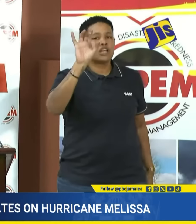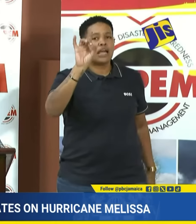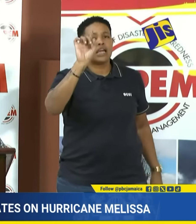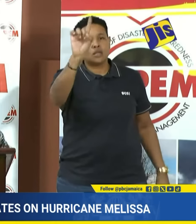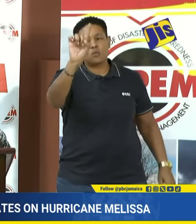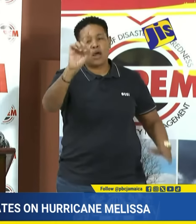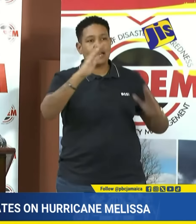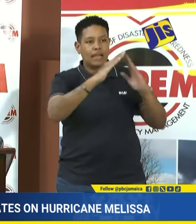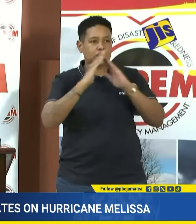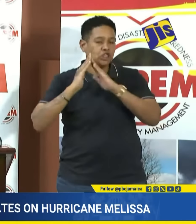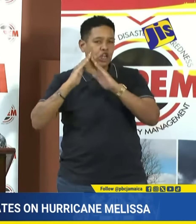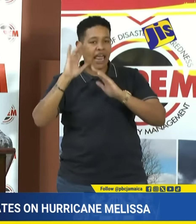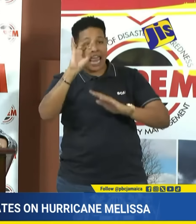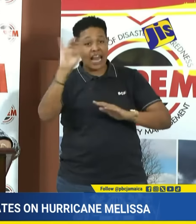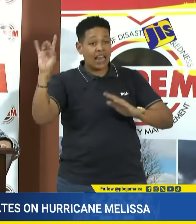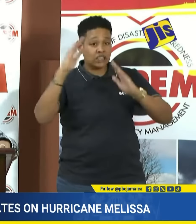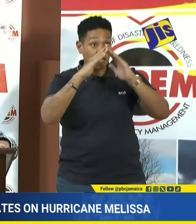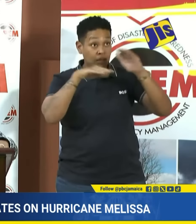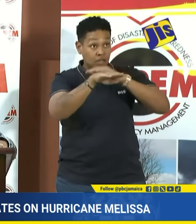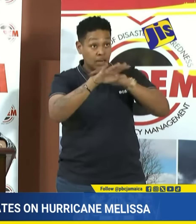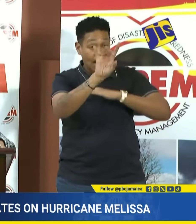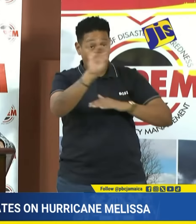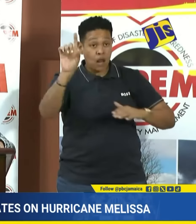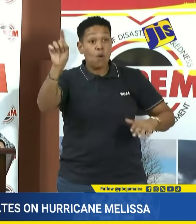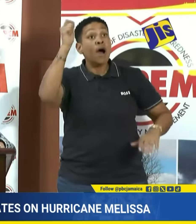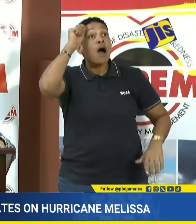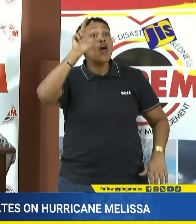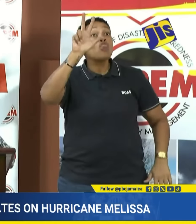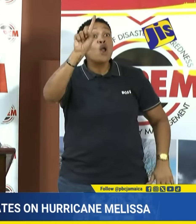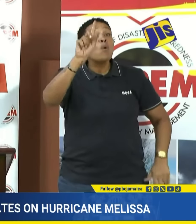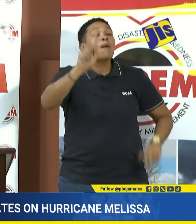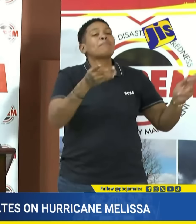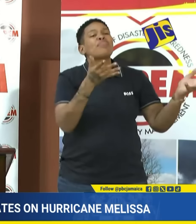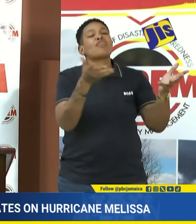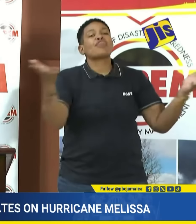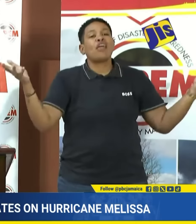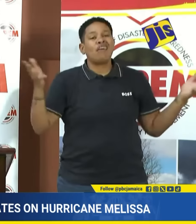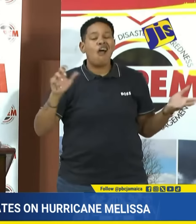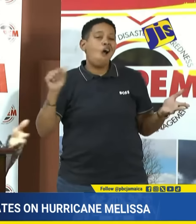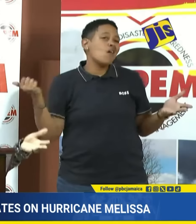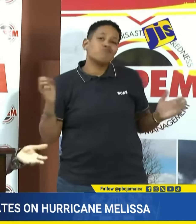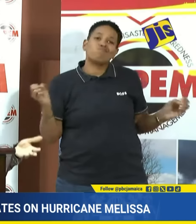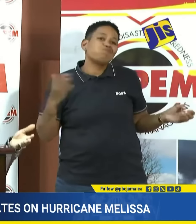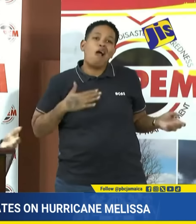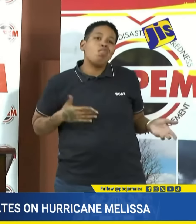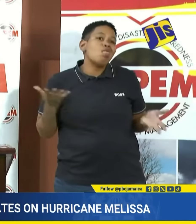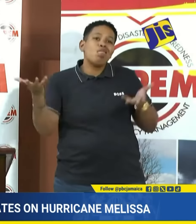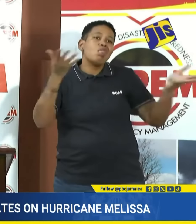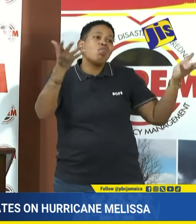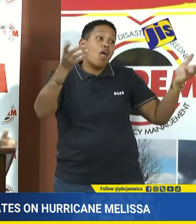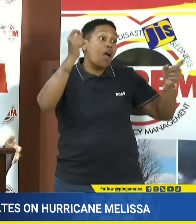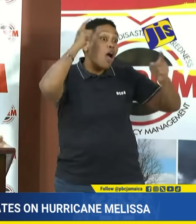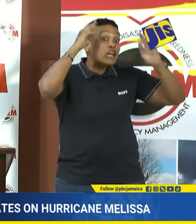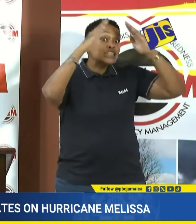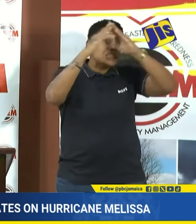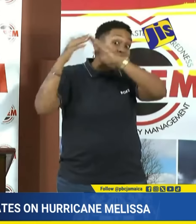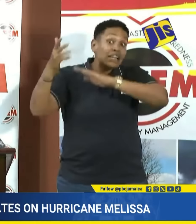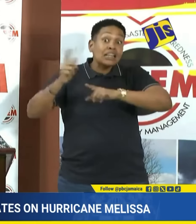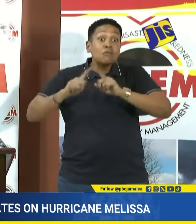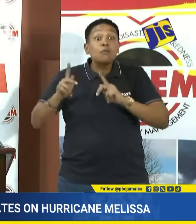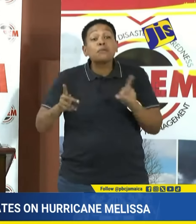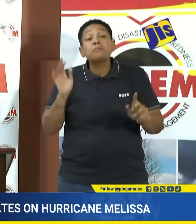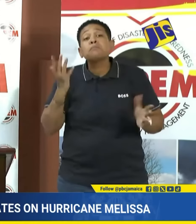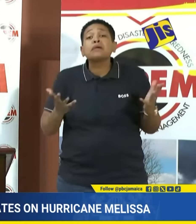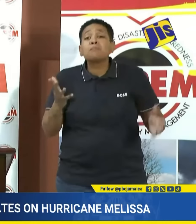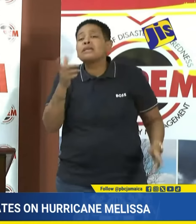881 881 shelters that we have across the island. And remember that we'll have the shelters, but we don't necessarily have